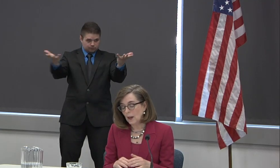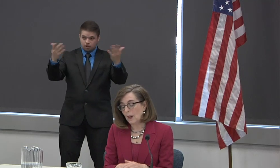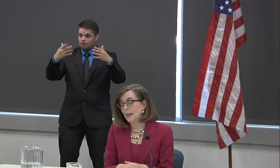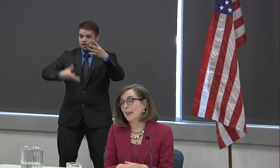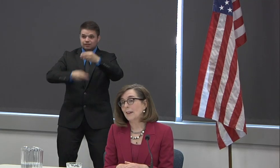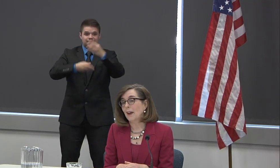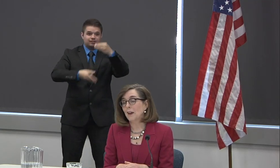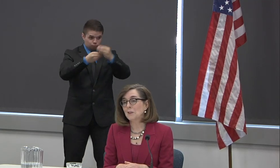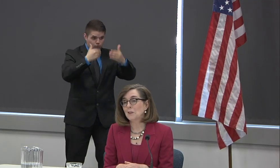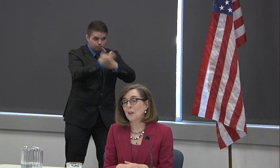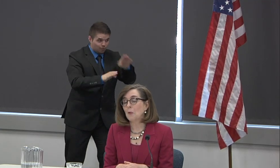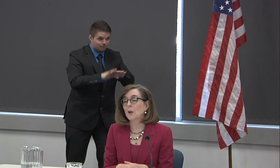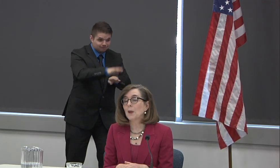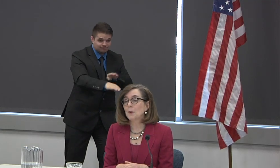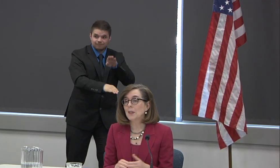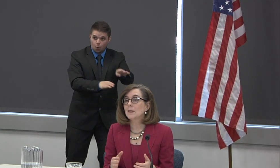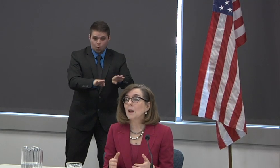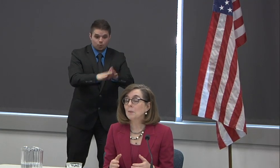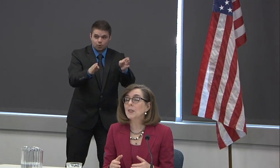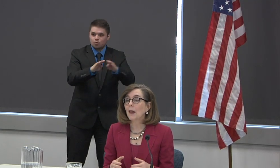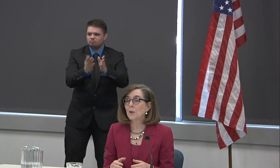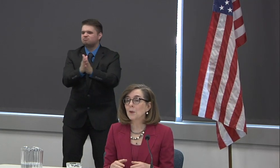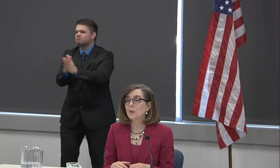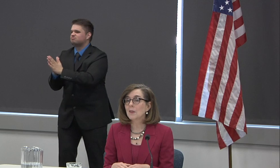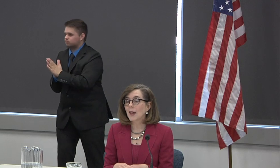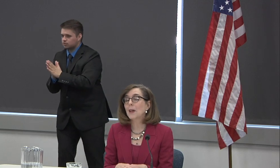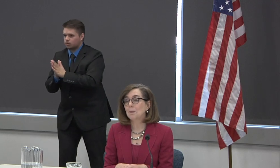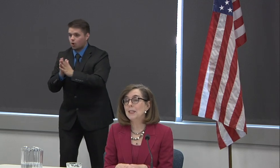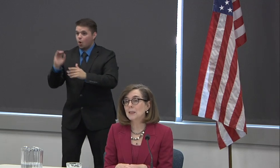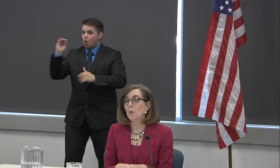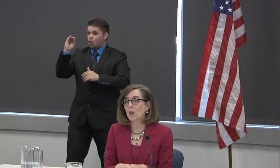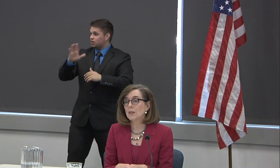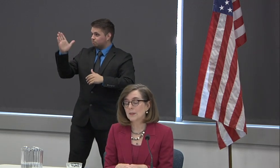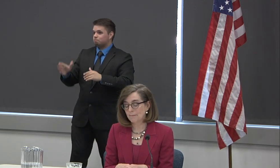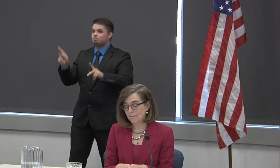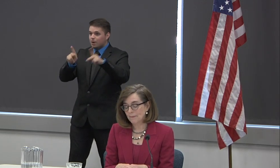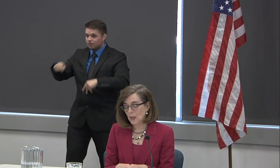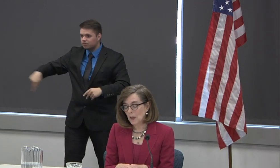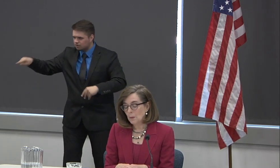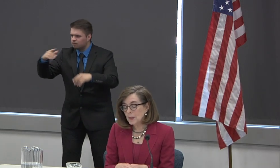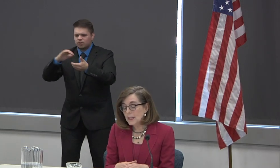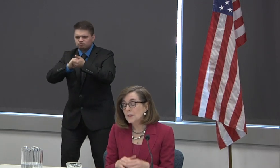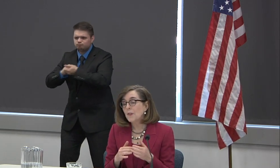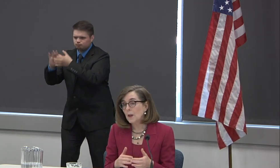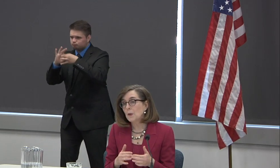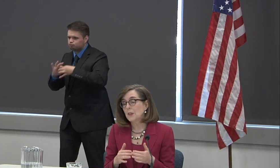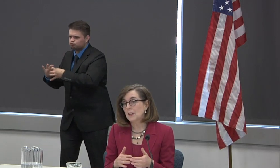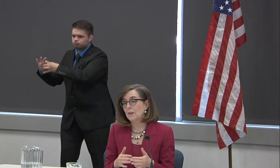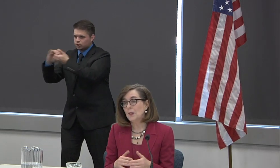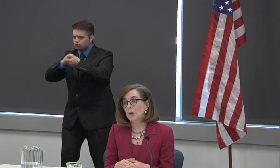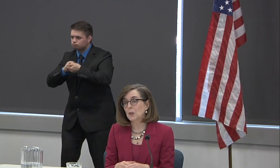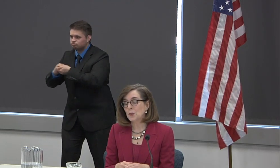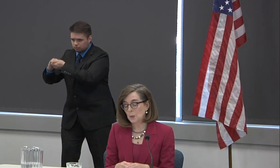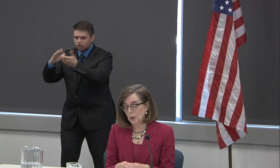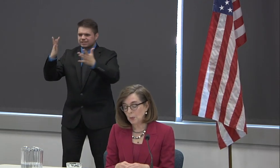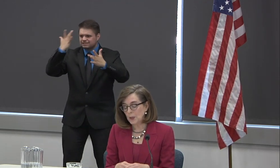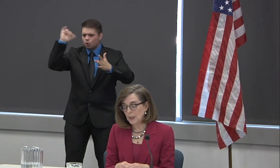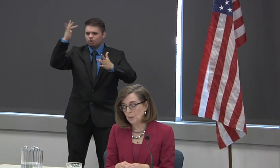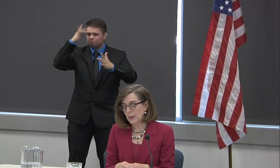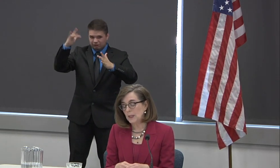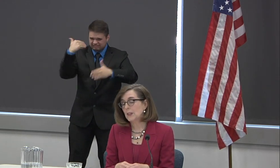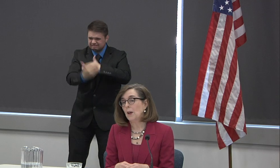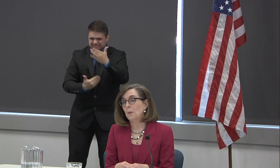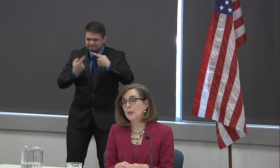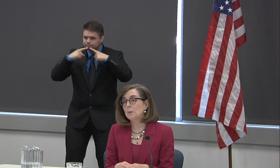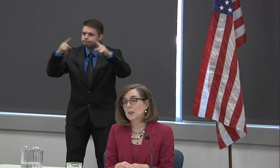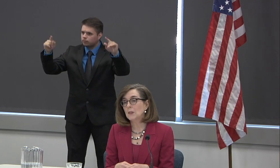I again ask that Oregonians come together and be smart. Please follow the safety measures we are putting in place